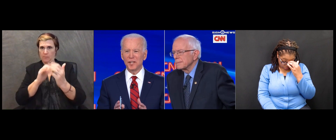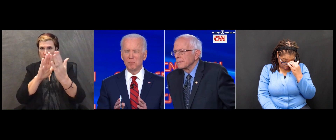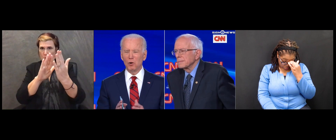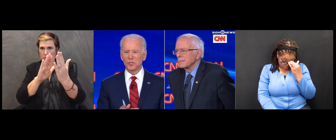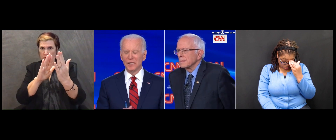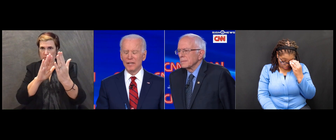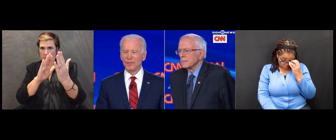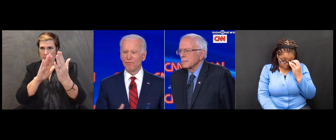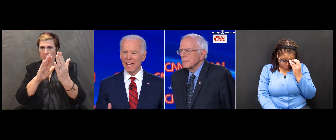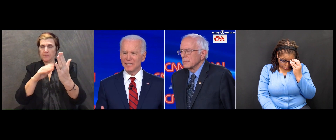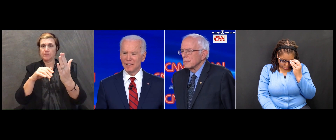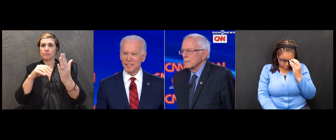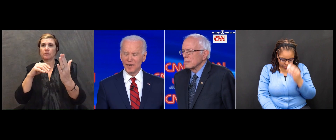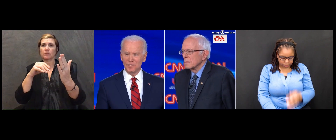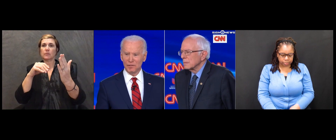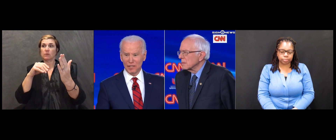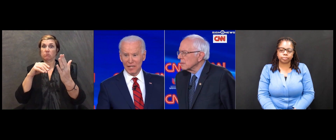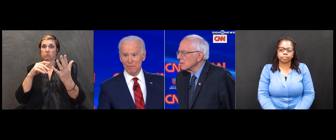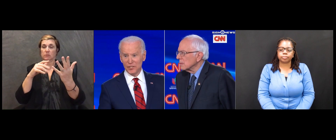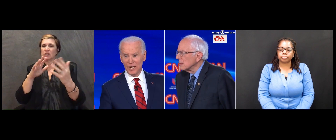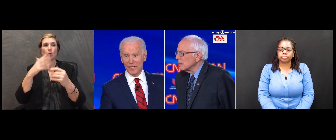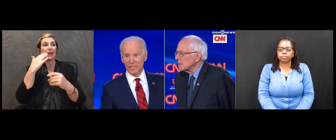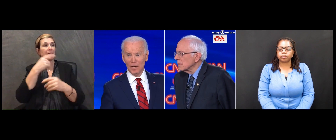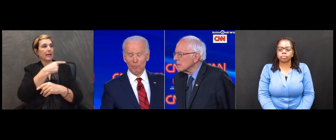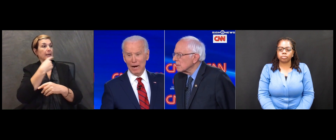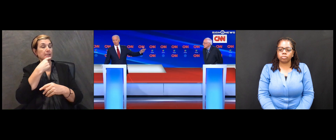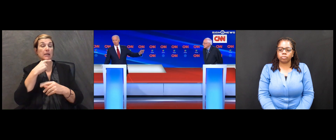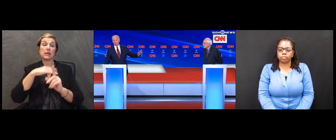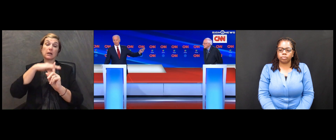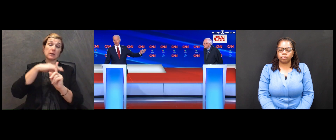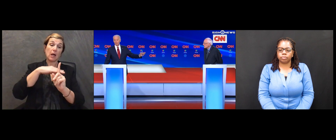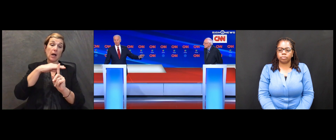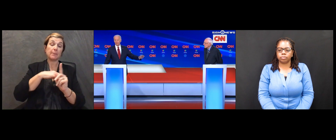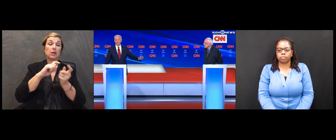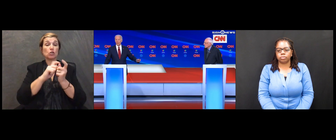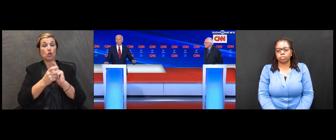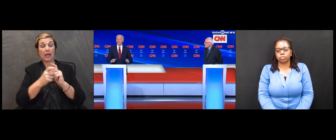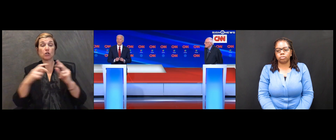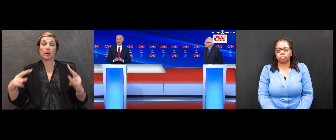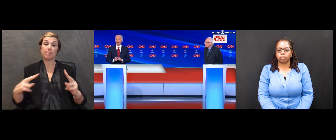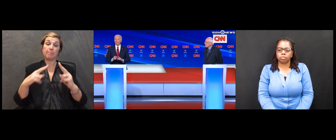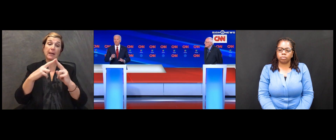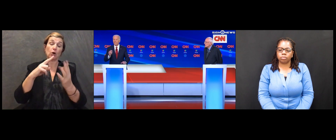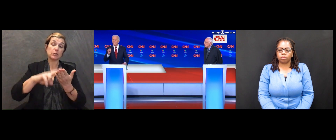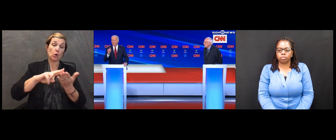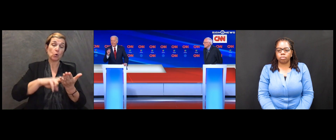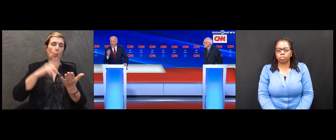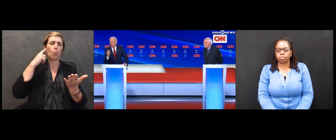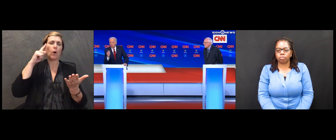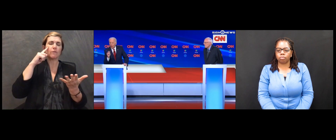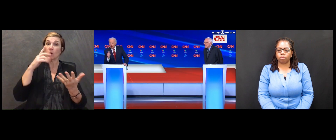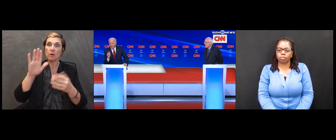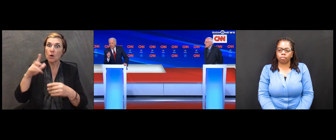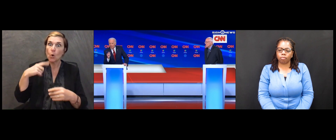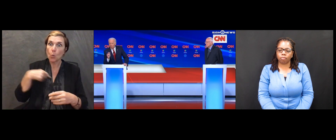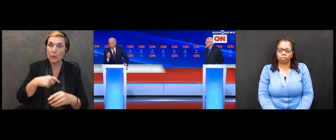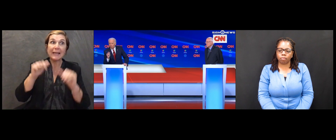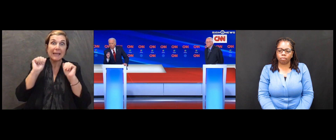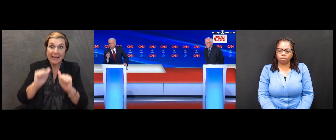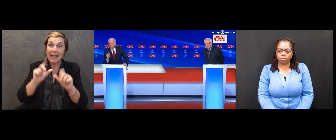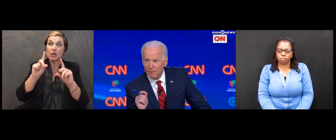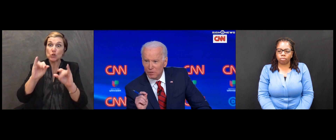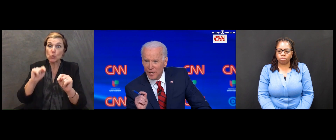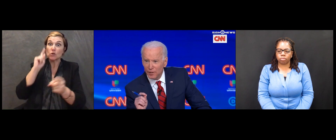to set in motion. The fact that he says climate change, Paris Accord doesn't mean much. We could get everything exactly right.